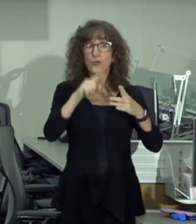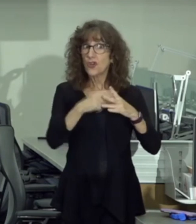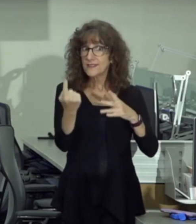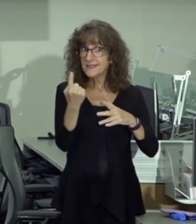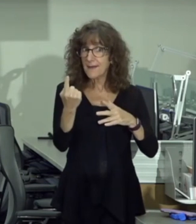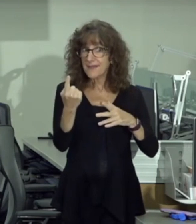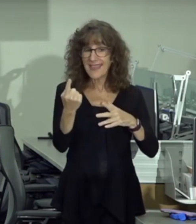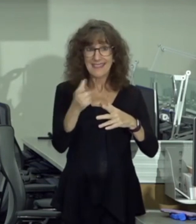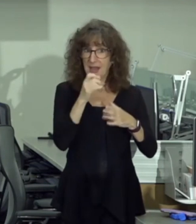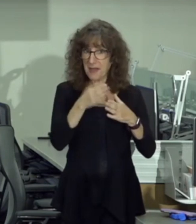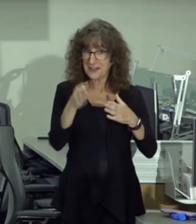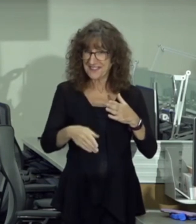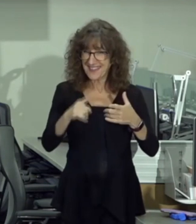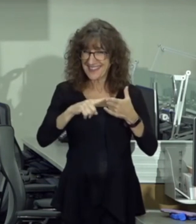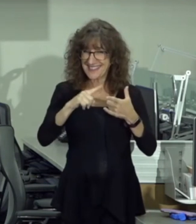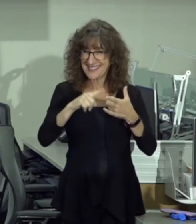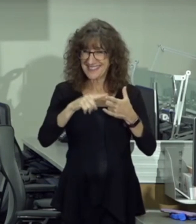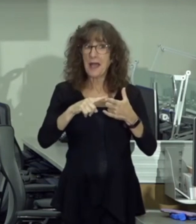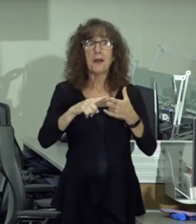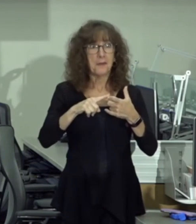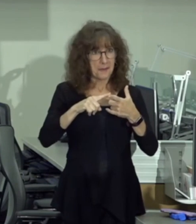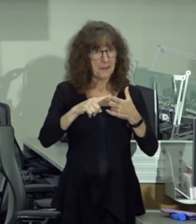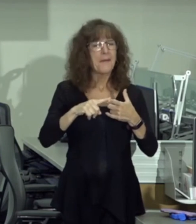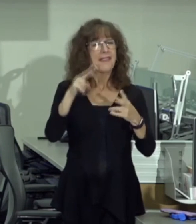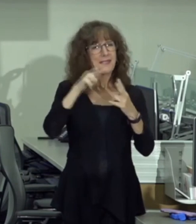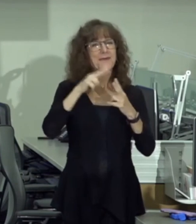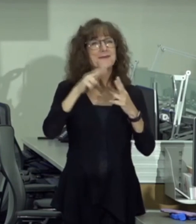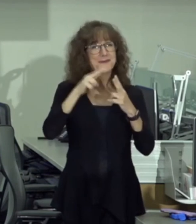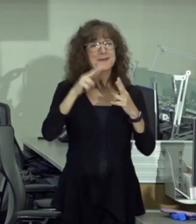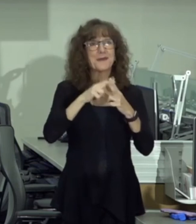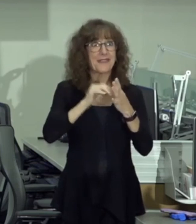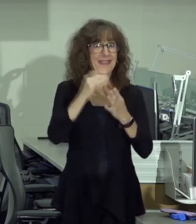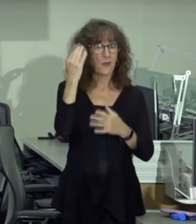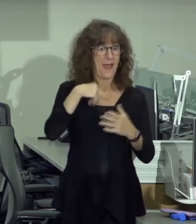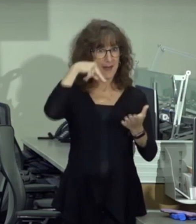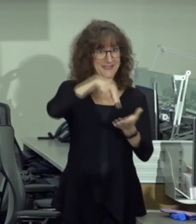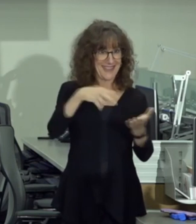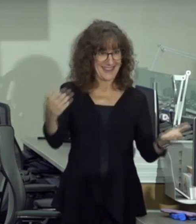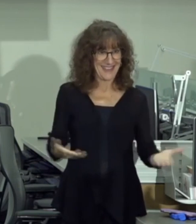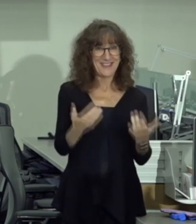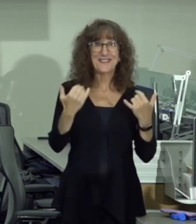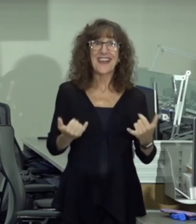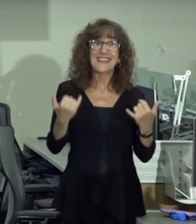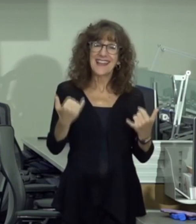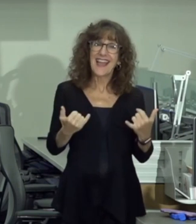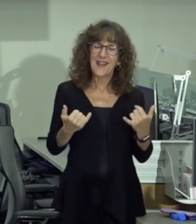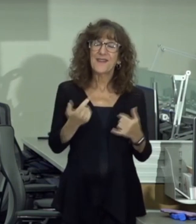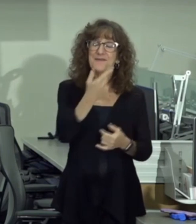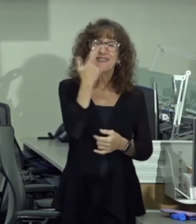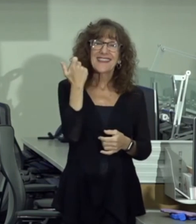something that you're not going to finish. So those things that's why I'm standing here right now,